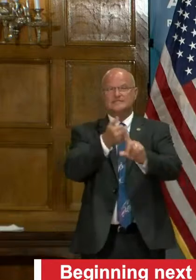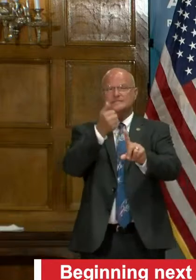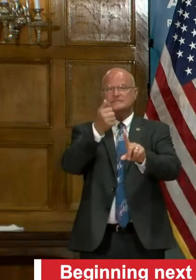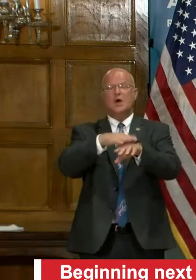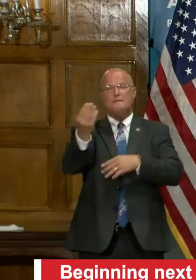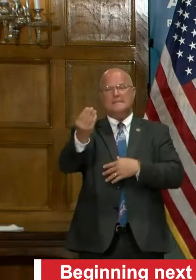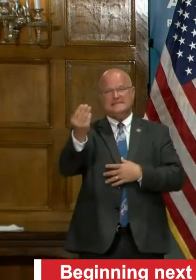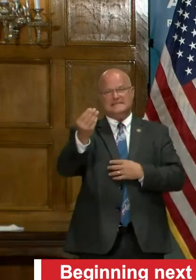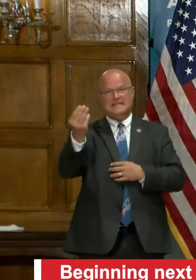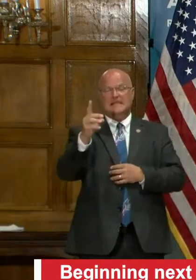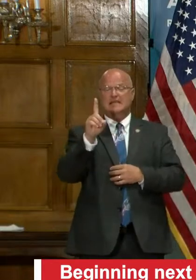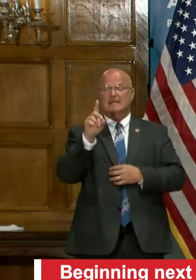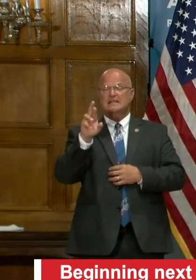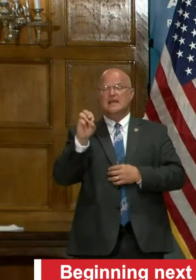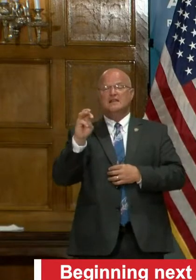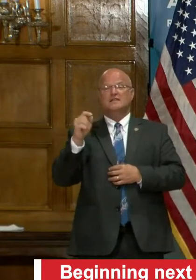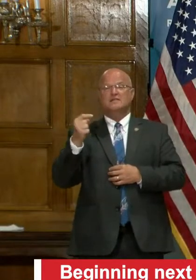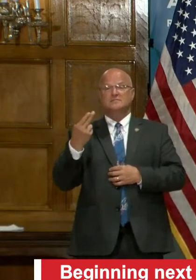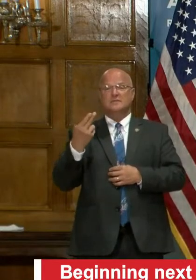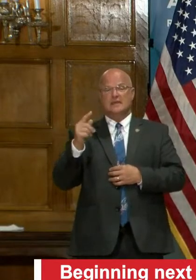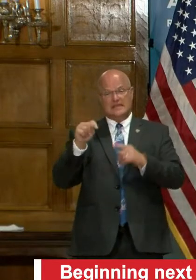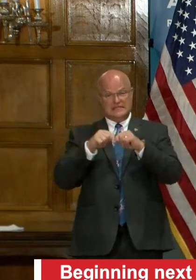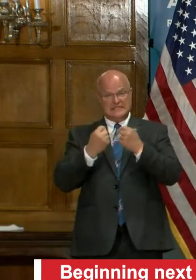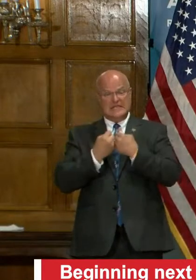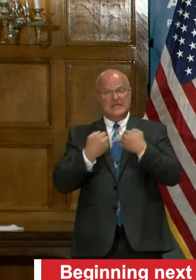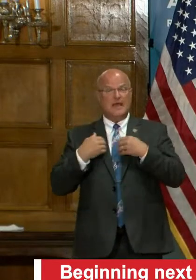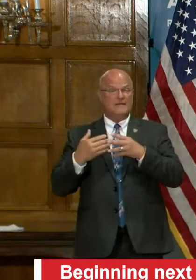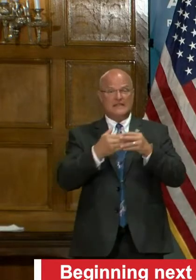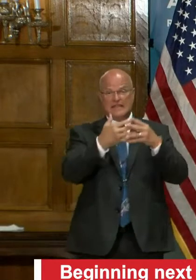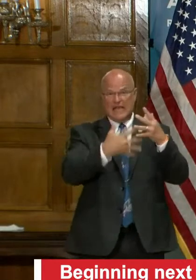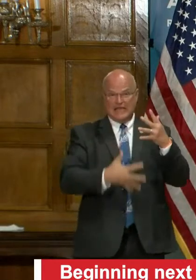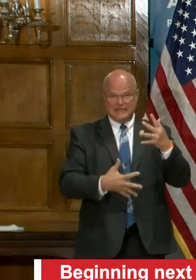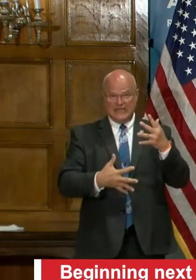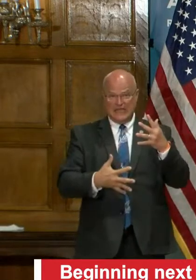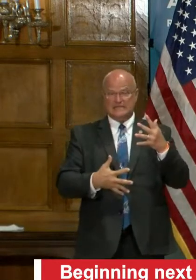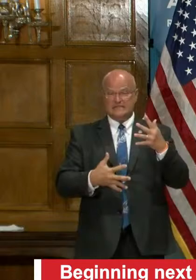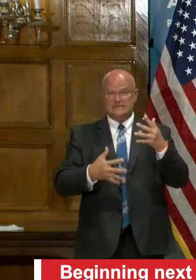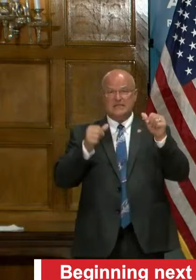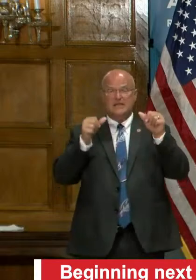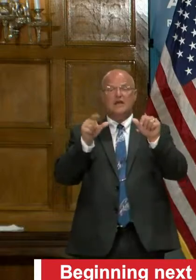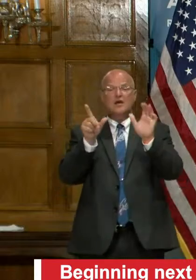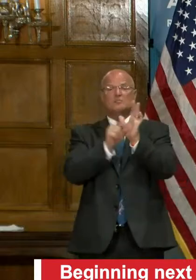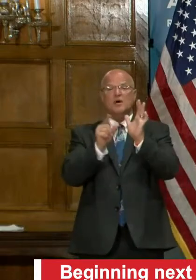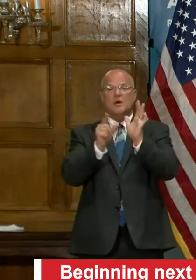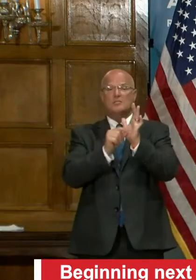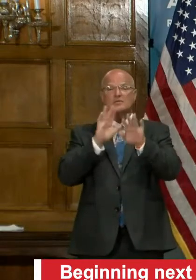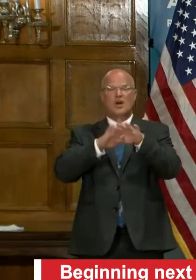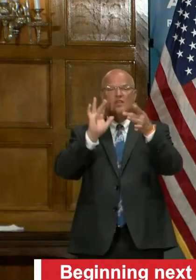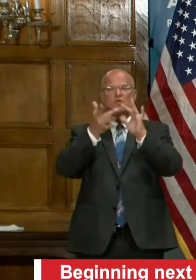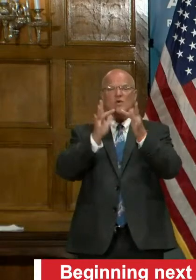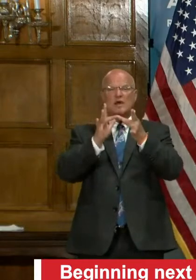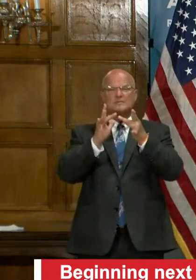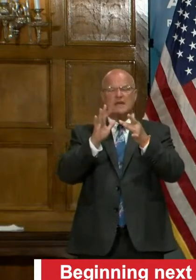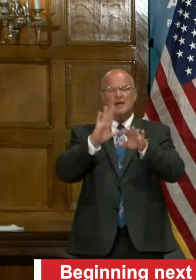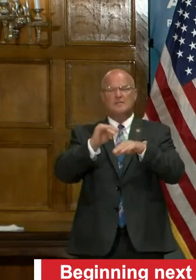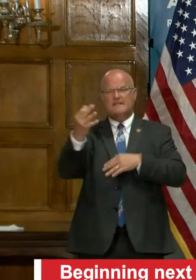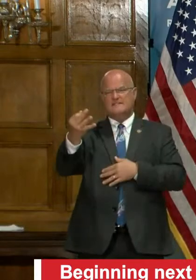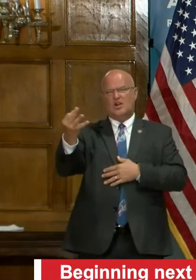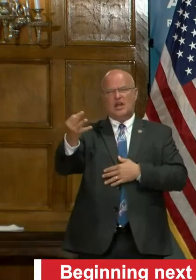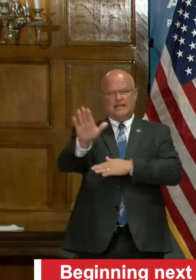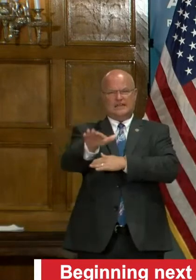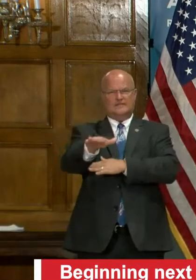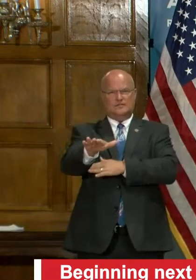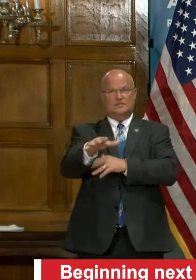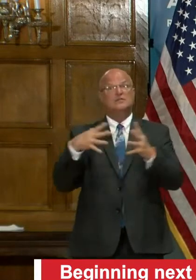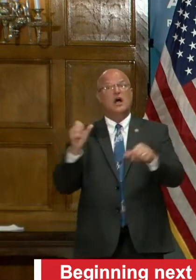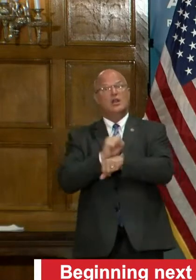effect. Dr. Smith and his team should have the guidelines published and on the website by close of business on Friday.